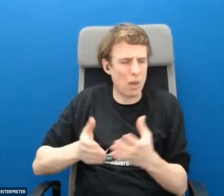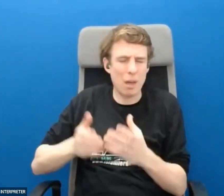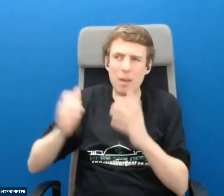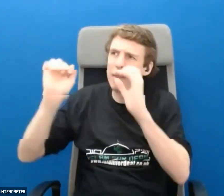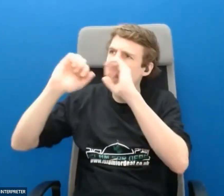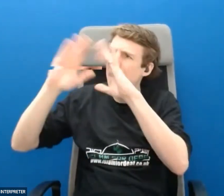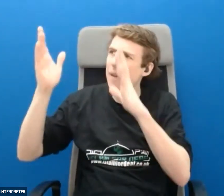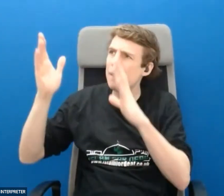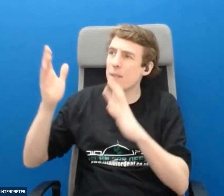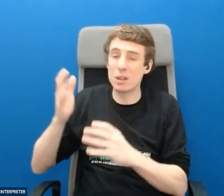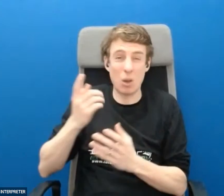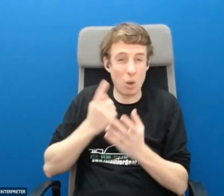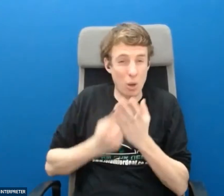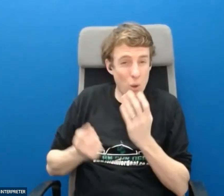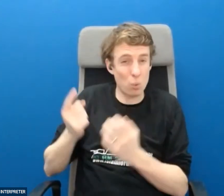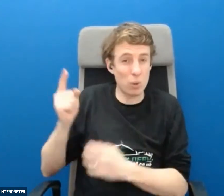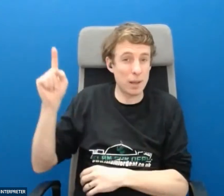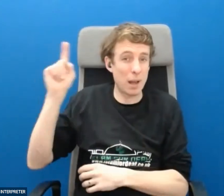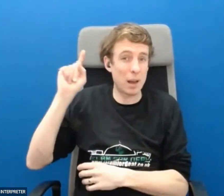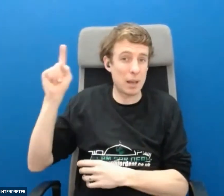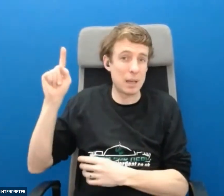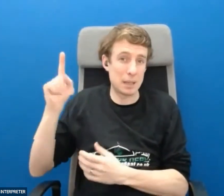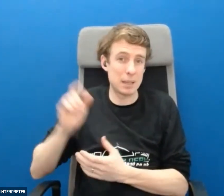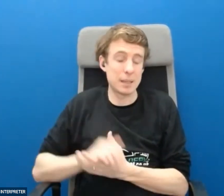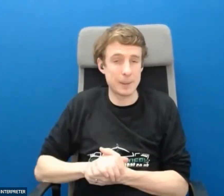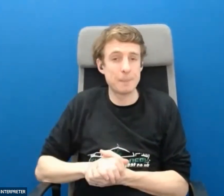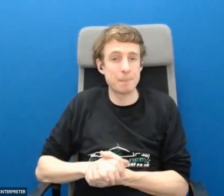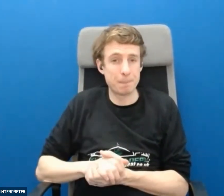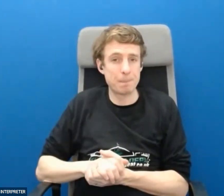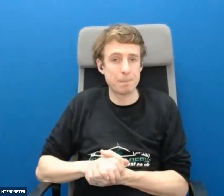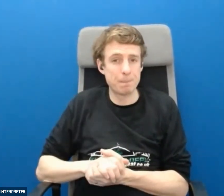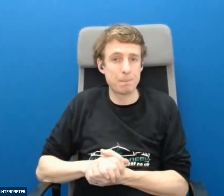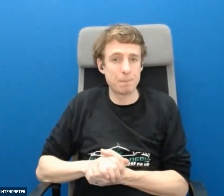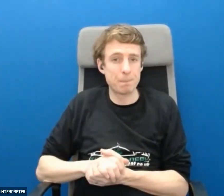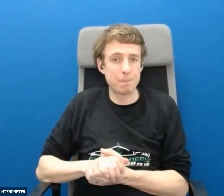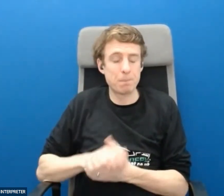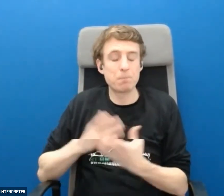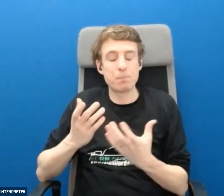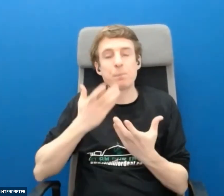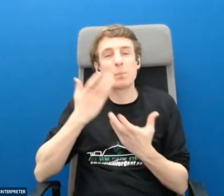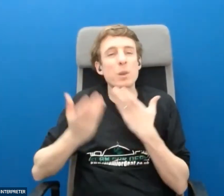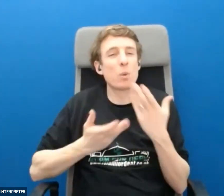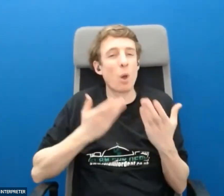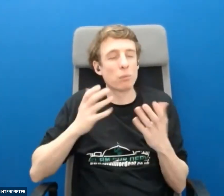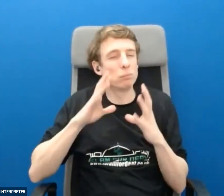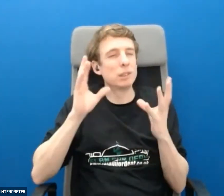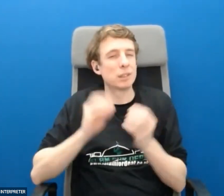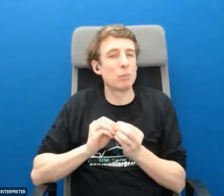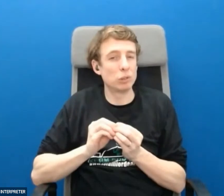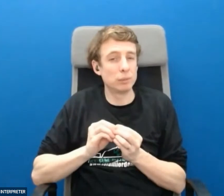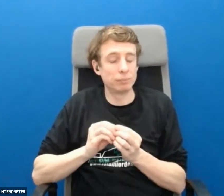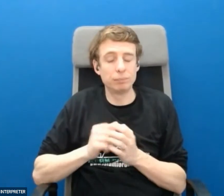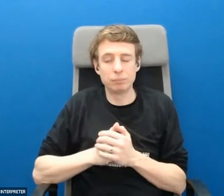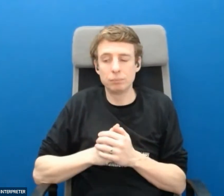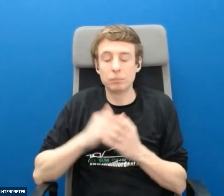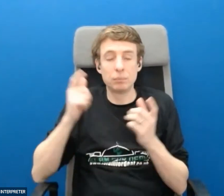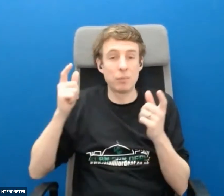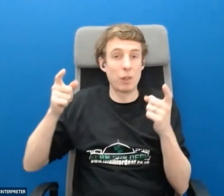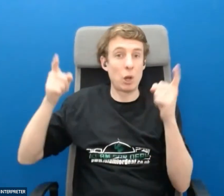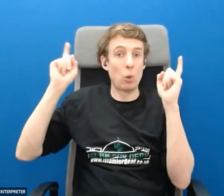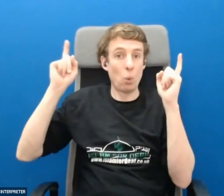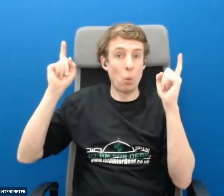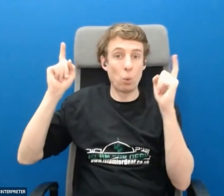So as a summary, the Lord is the one who is or who has the special